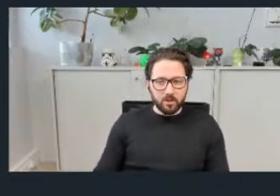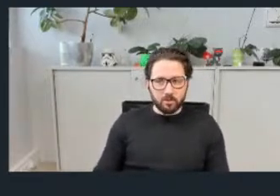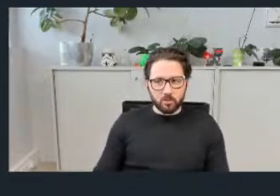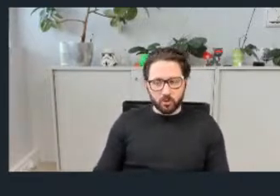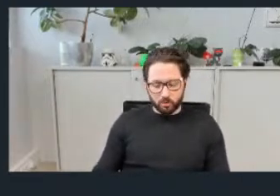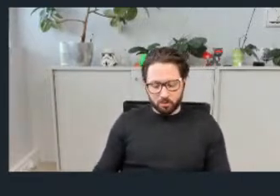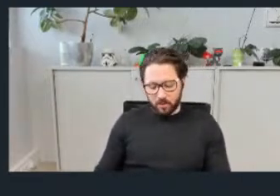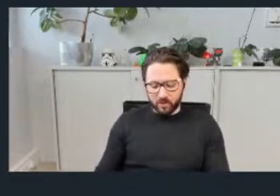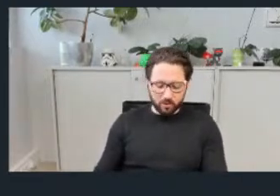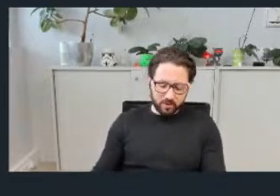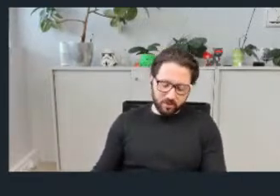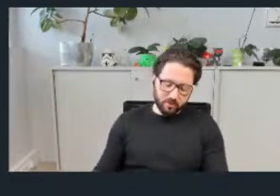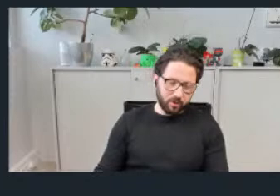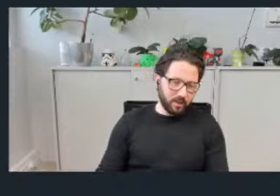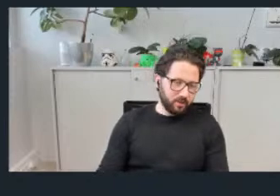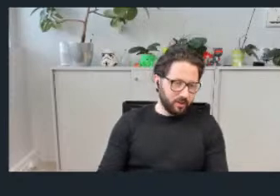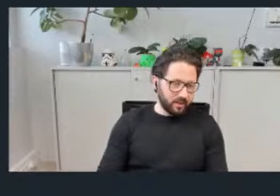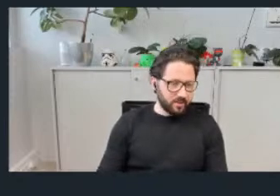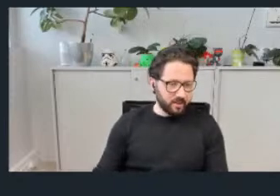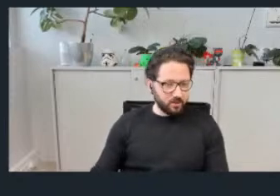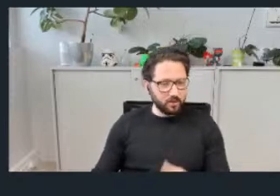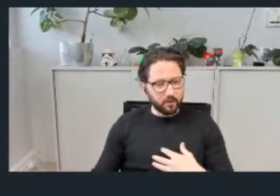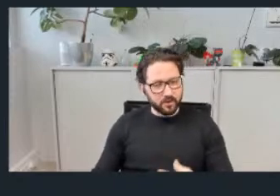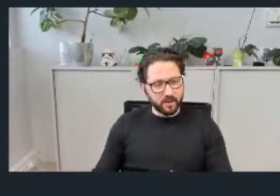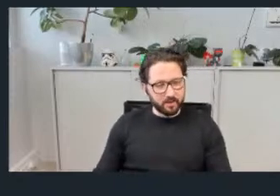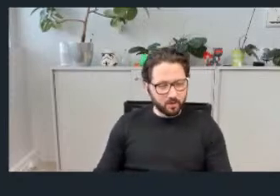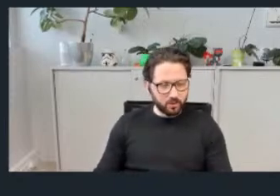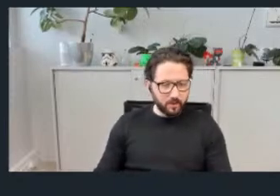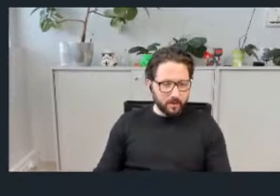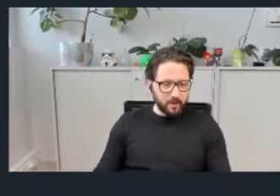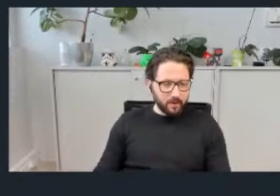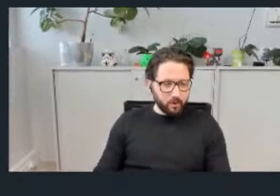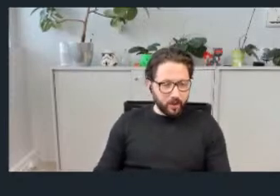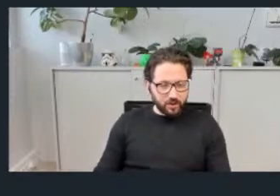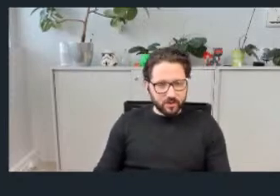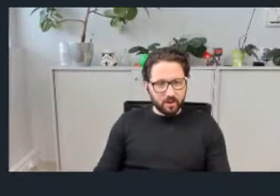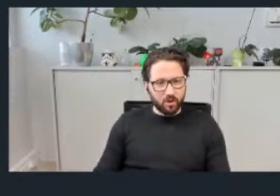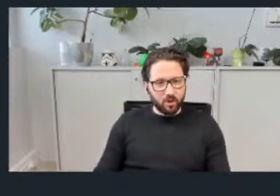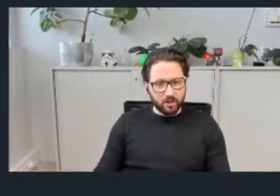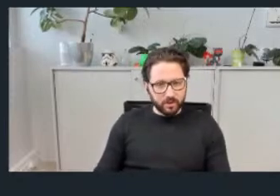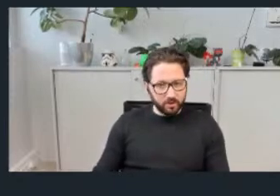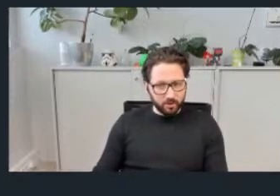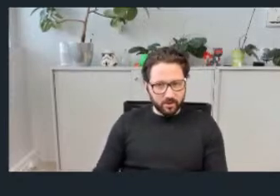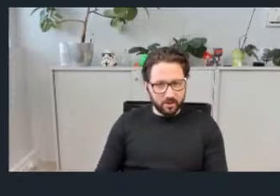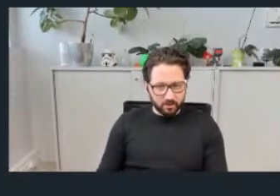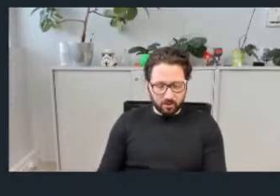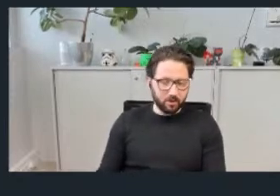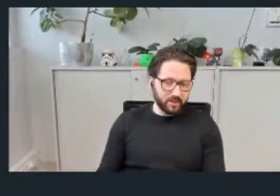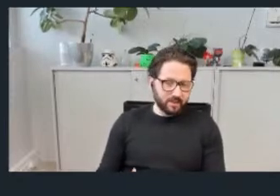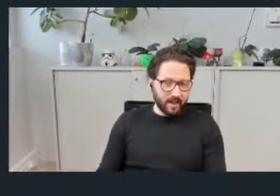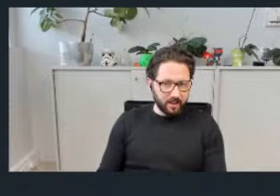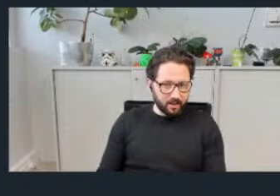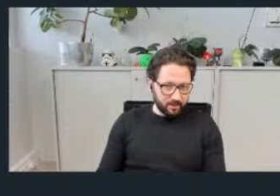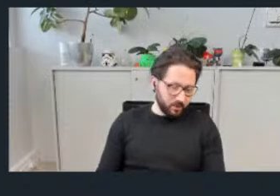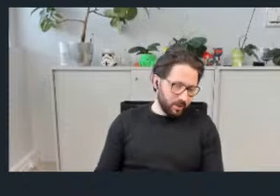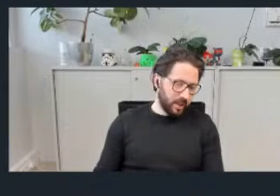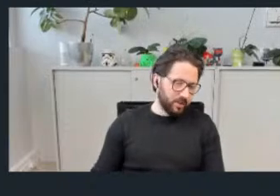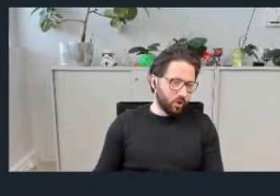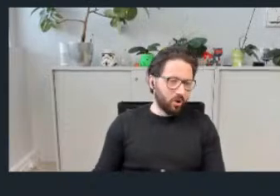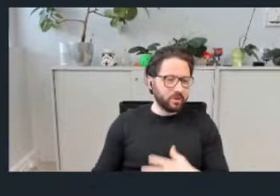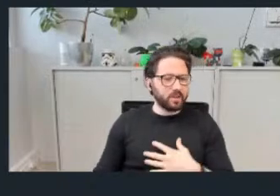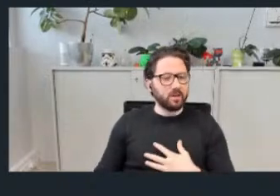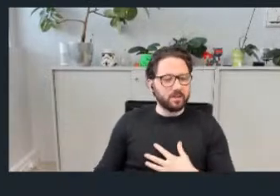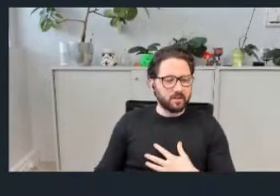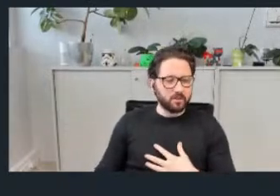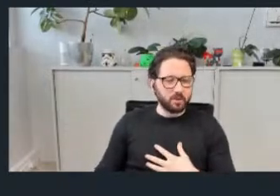work? So as soon as you have created your data set, you first have to register all the users or all the signer